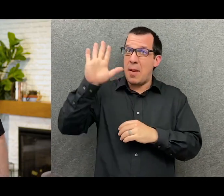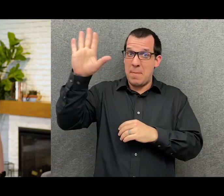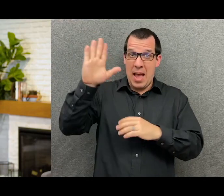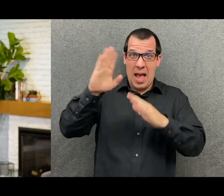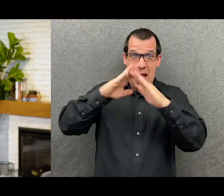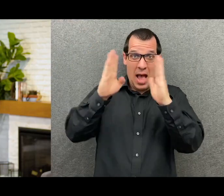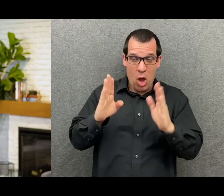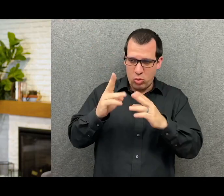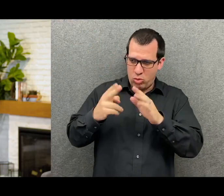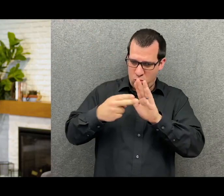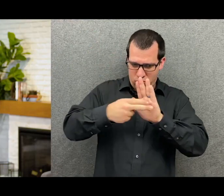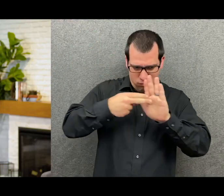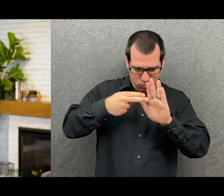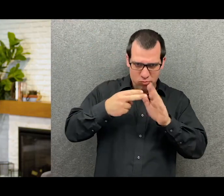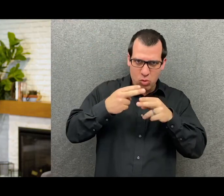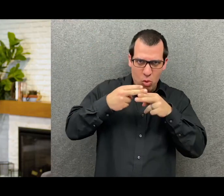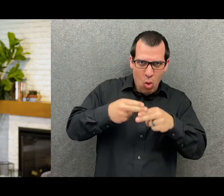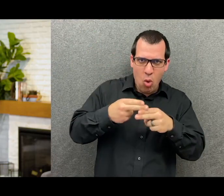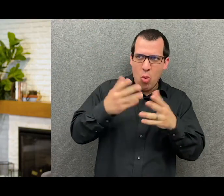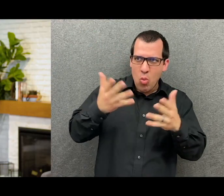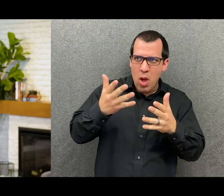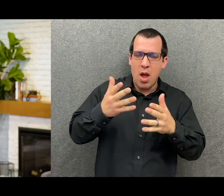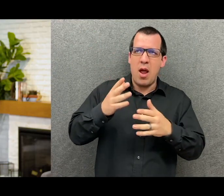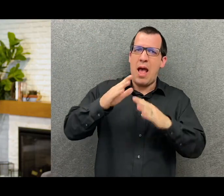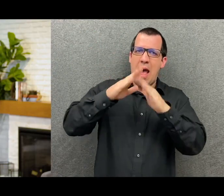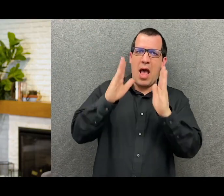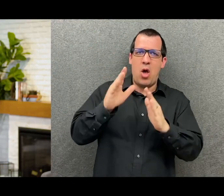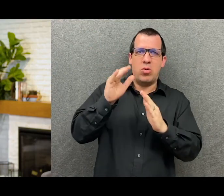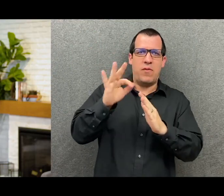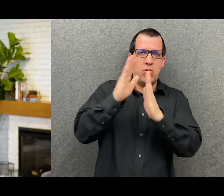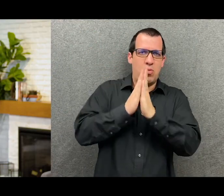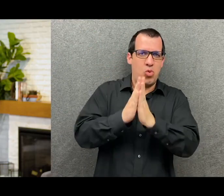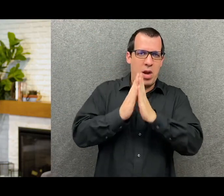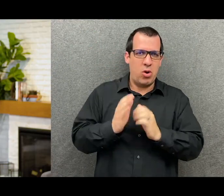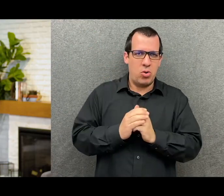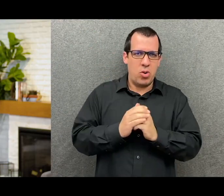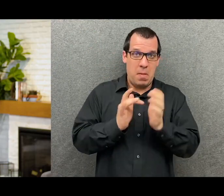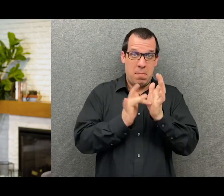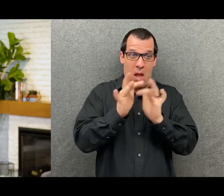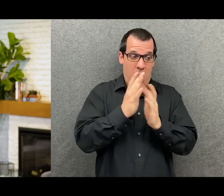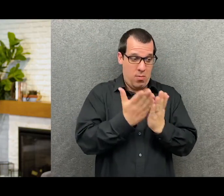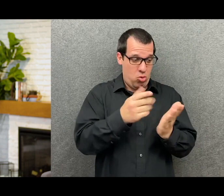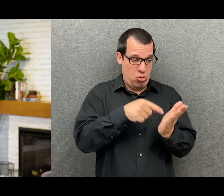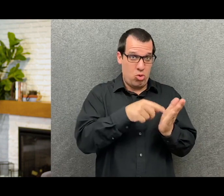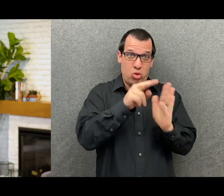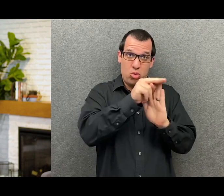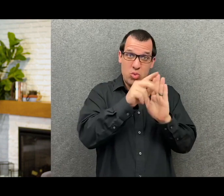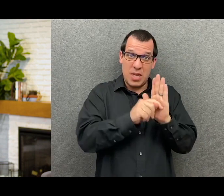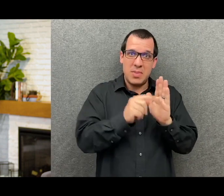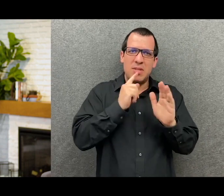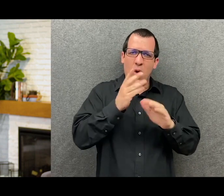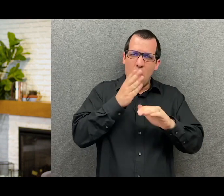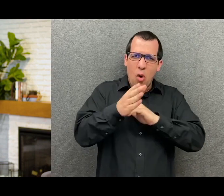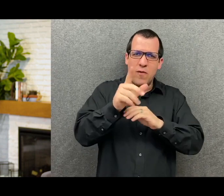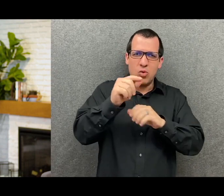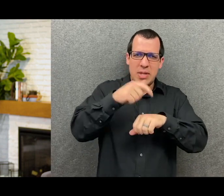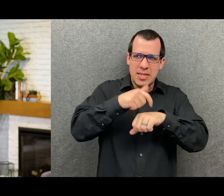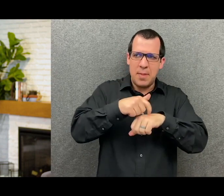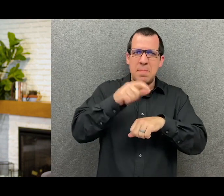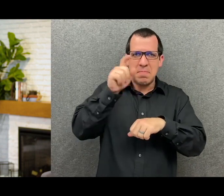prayer." And the Bible tells us that over 20 times in the New Testament, we're commanded to